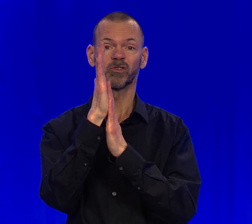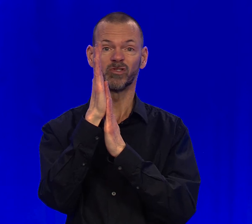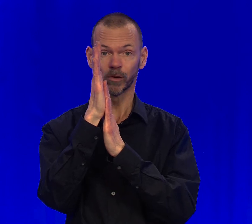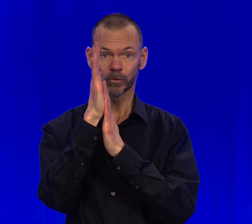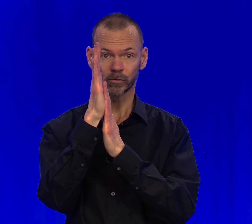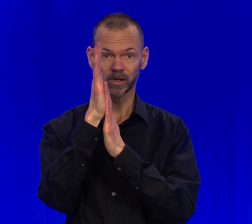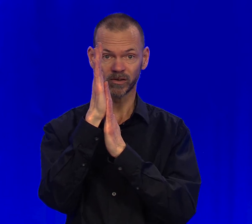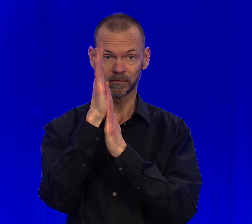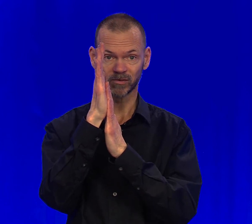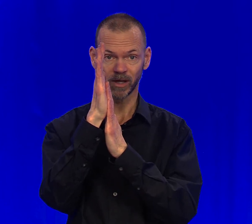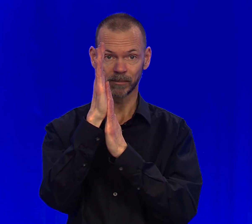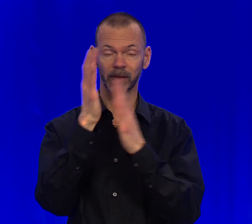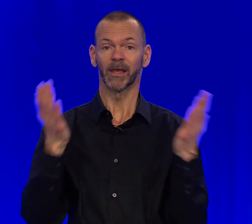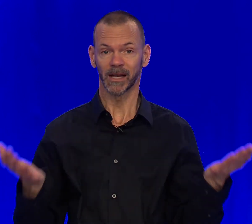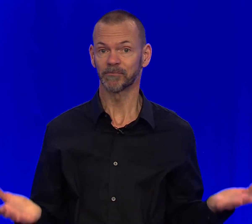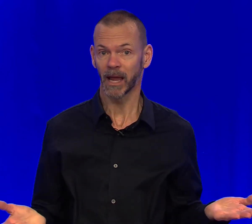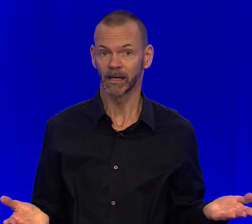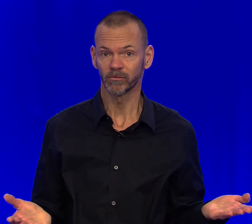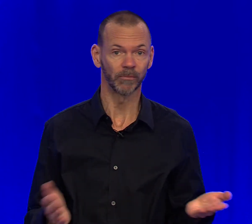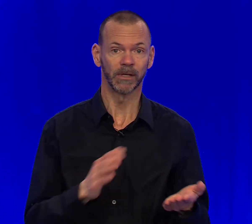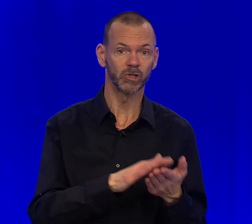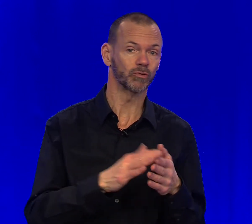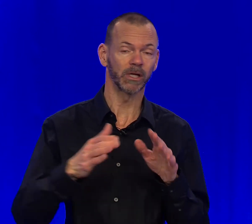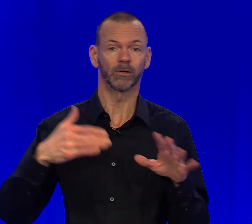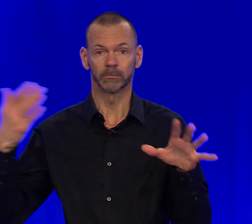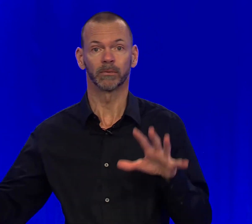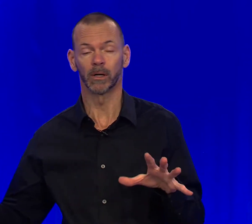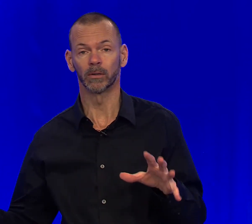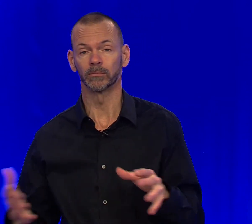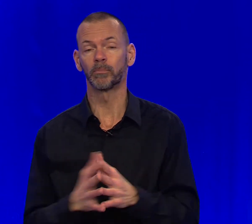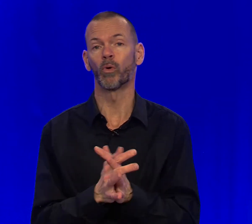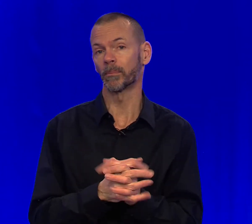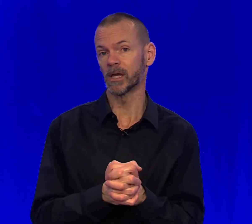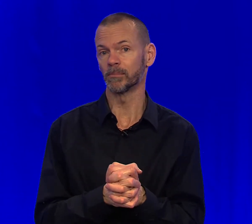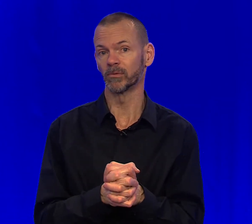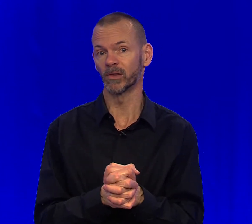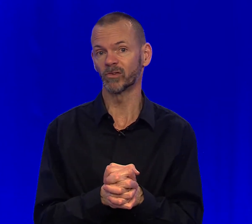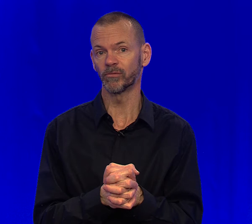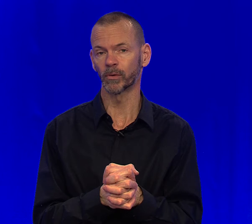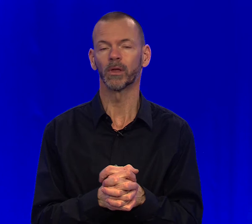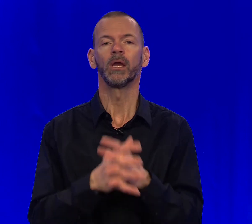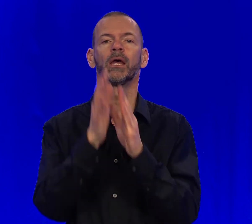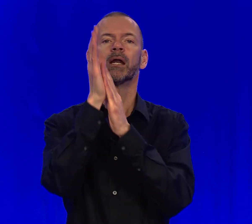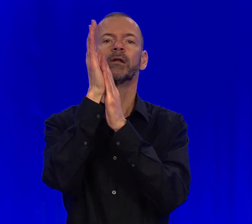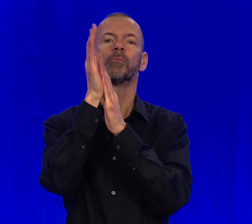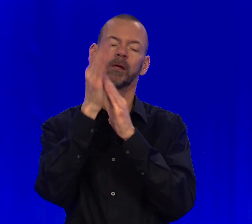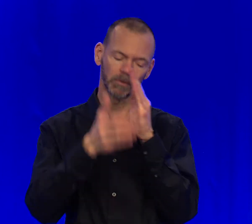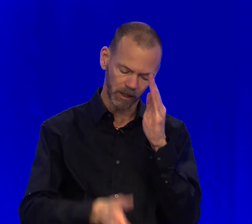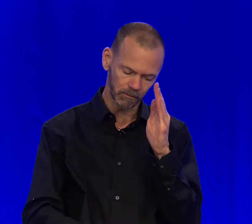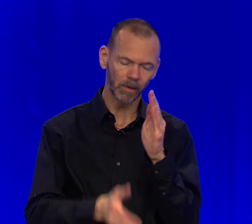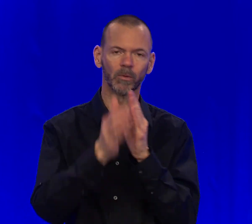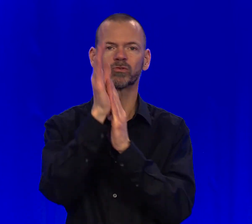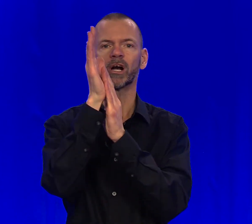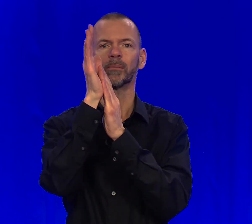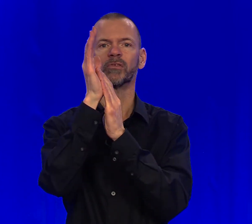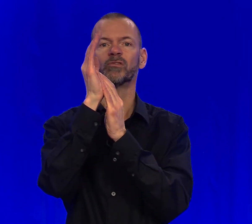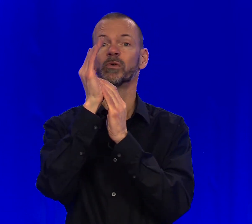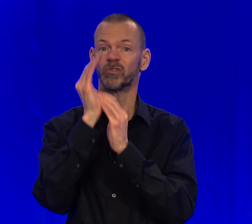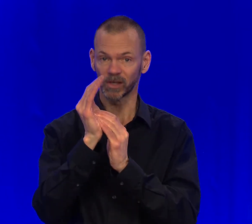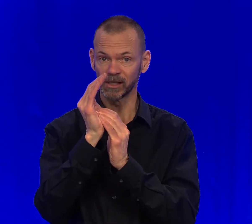0 degrees of misalignment, and they can have pain from injury or poor upkeep and so forth. And I know people, in a moment we'll talk about this, with